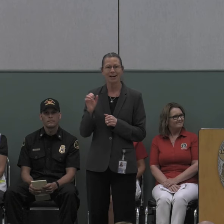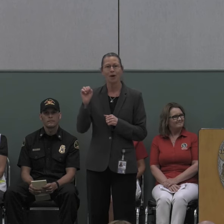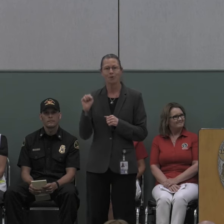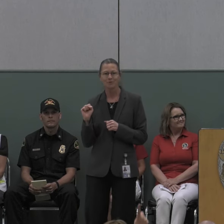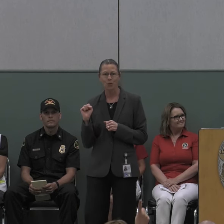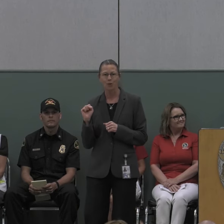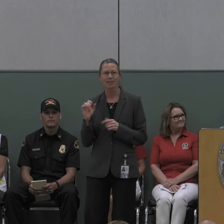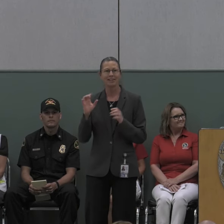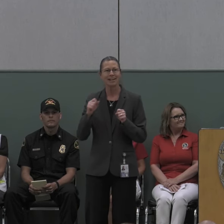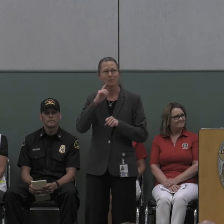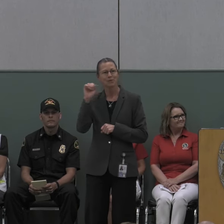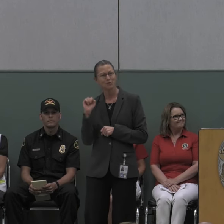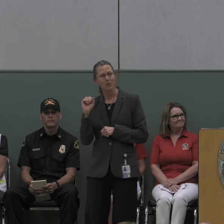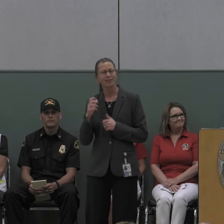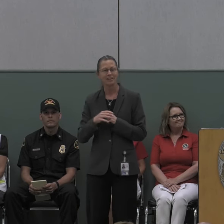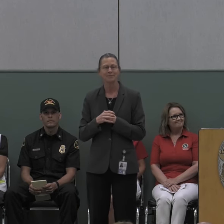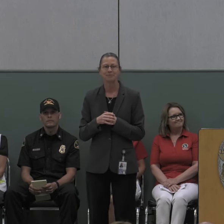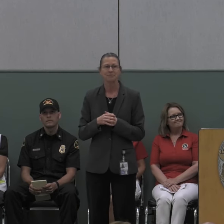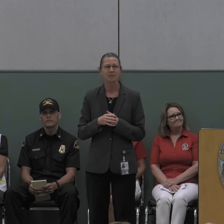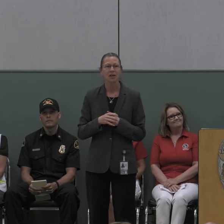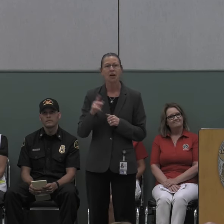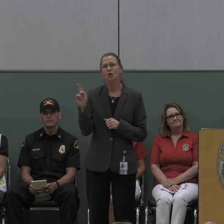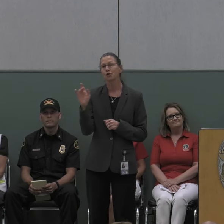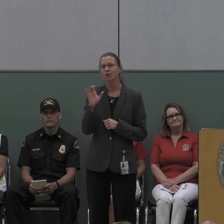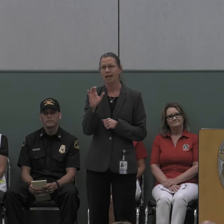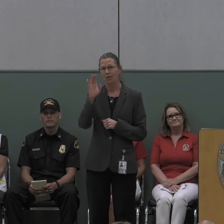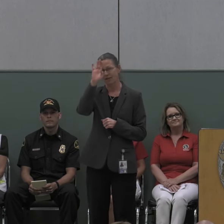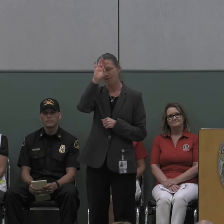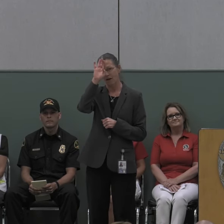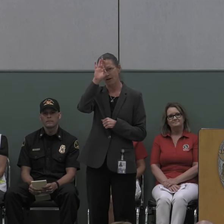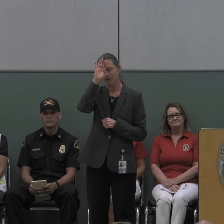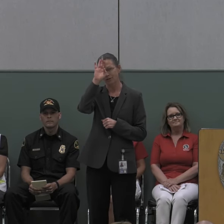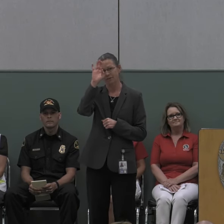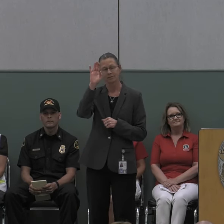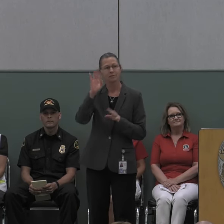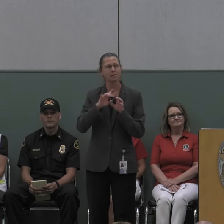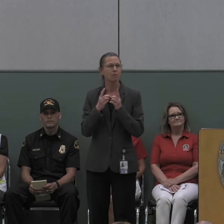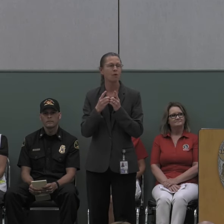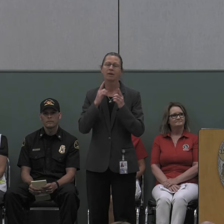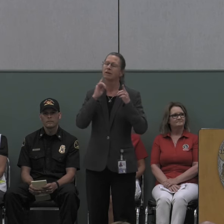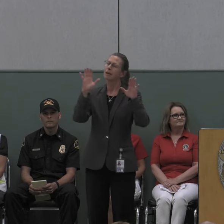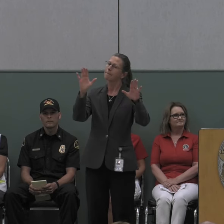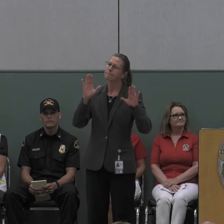The Kern County Fire Department, what an amazing group of men and women.